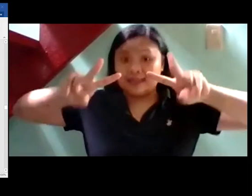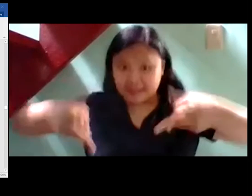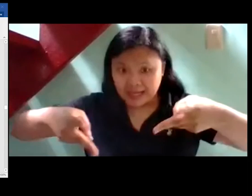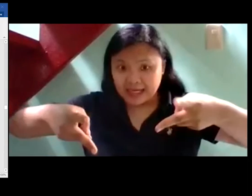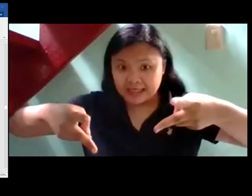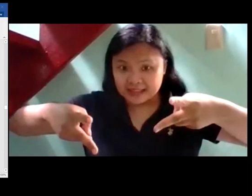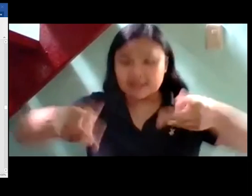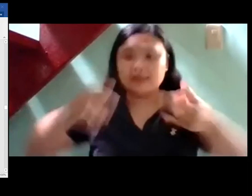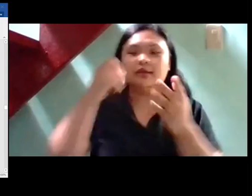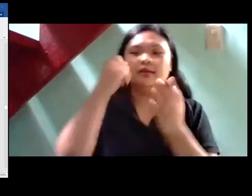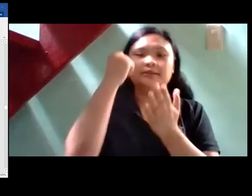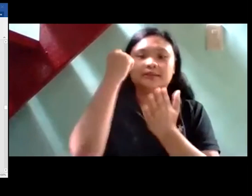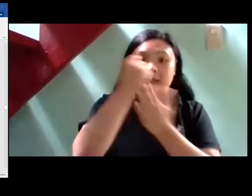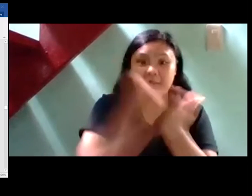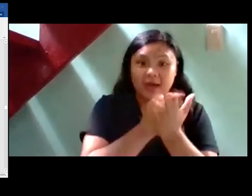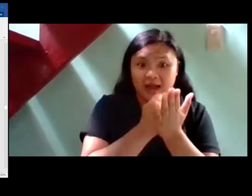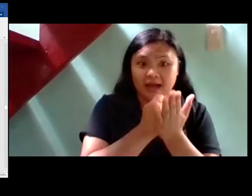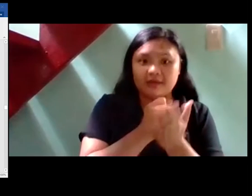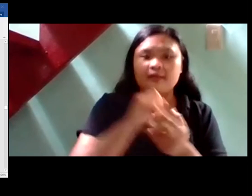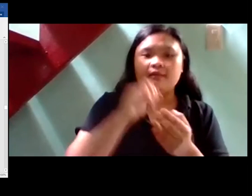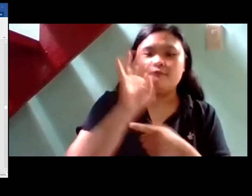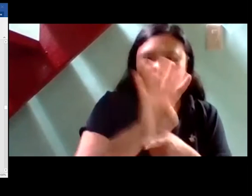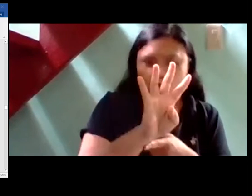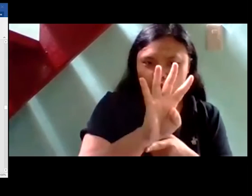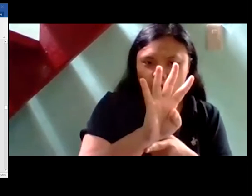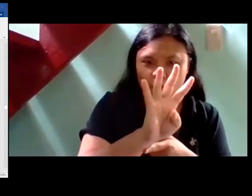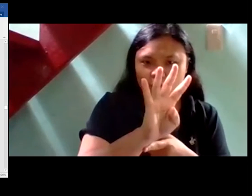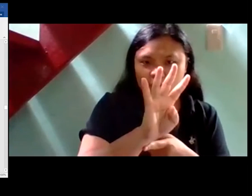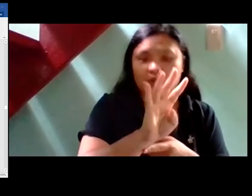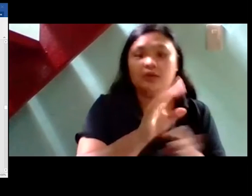first sentence. So she's just doing an explanation for Meng.